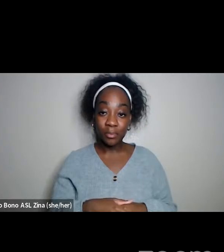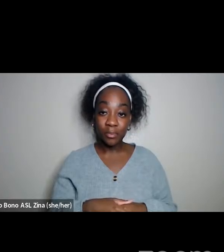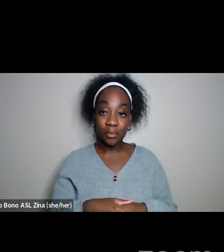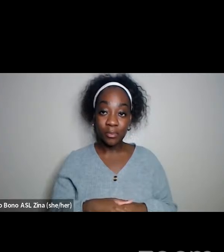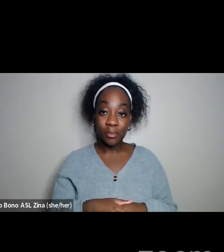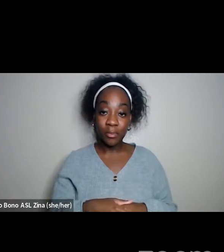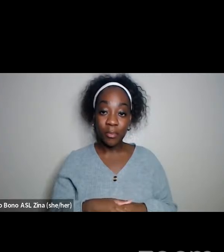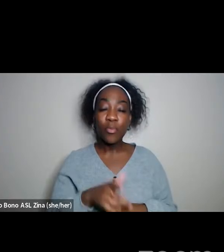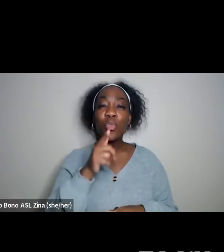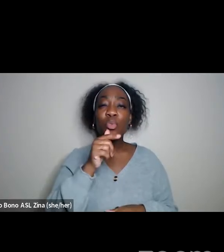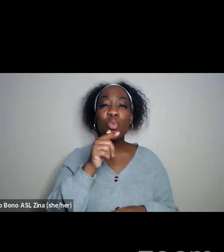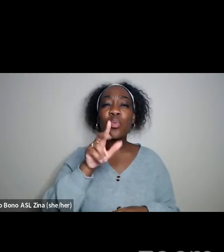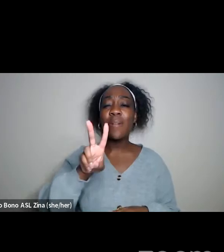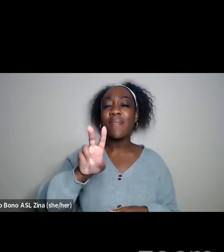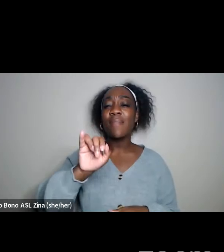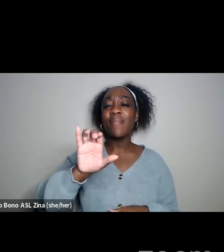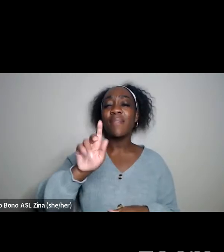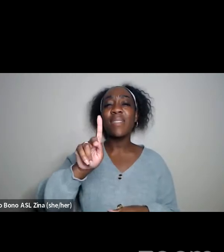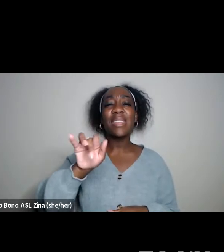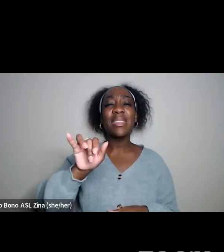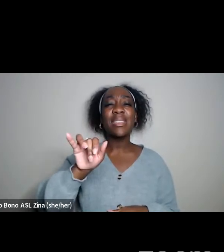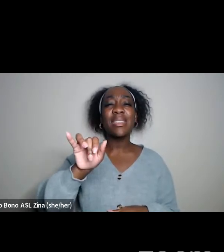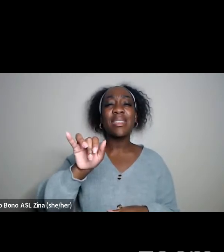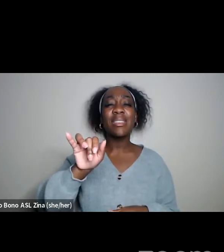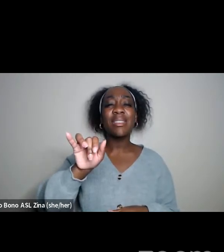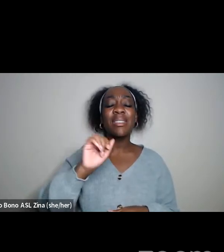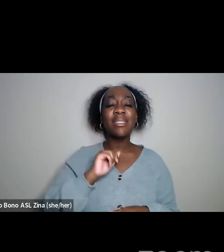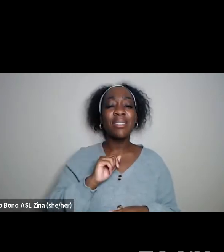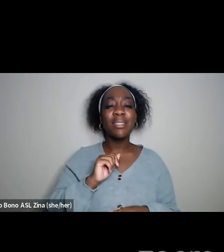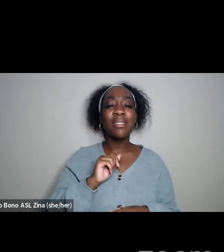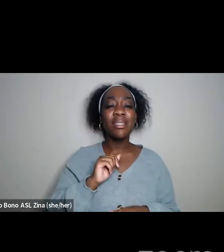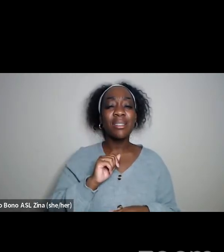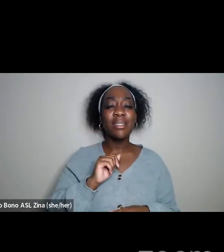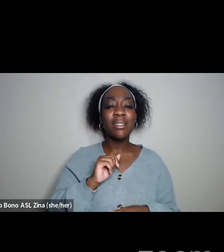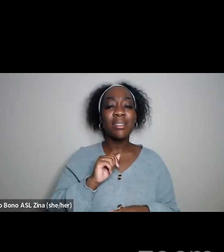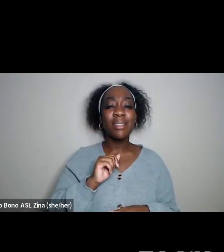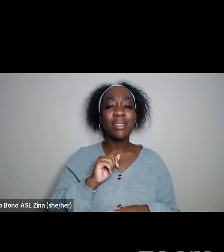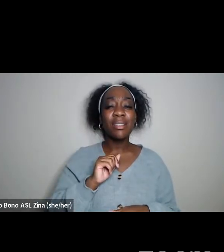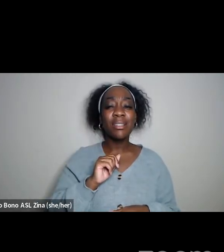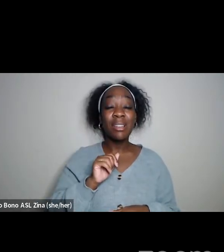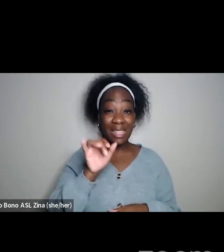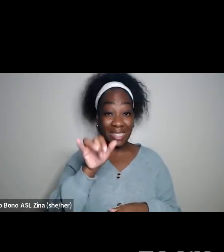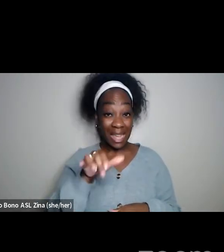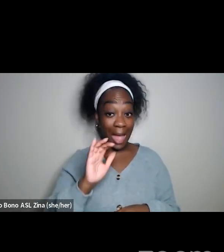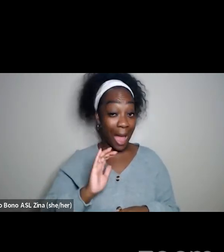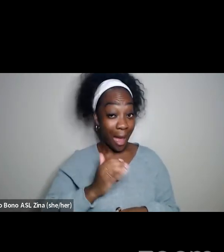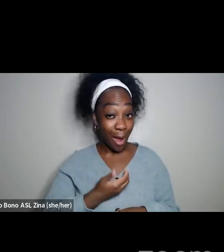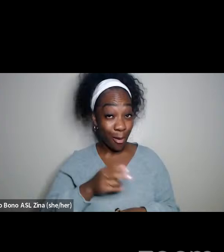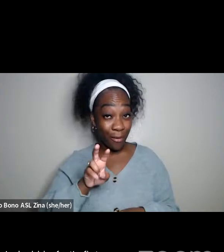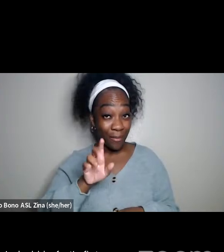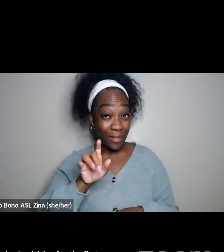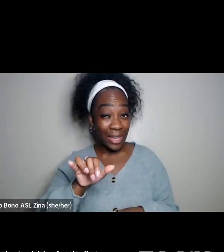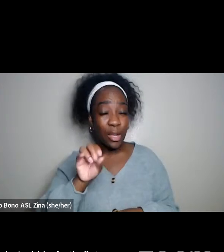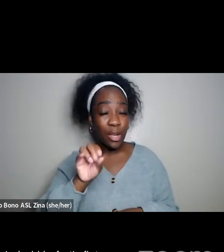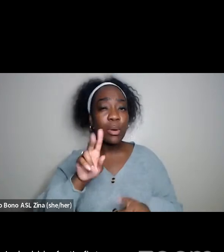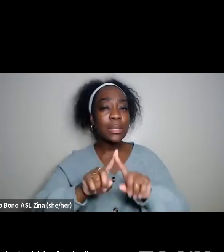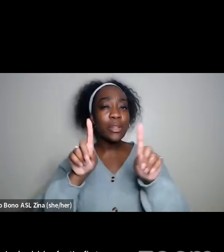Who is Vicky? Wait a minute. Is that our Vicky or another Vicky?